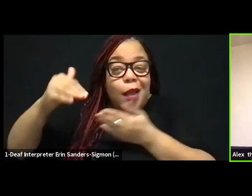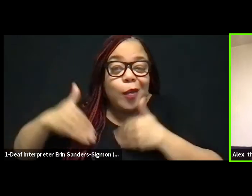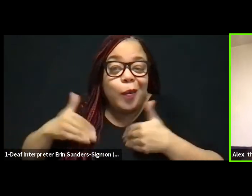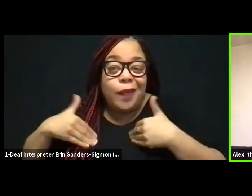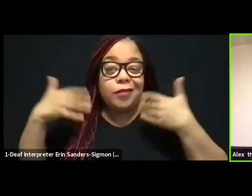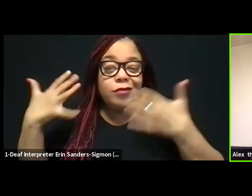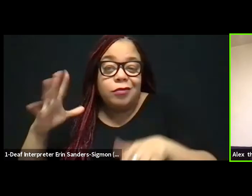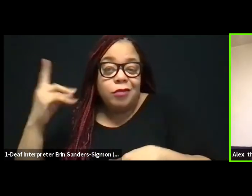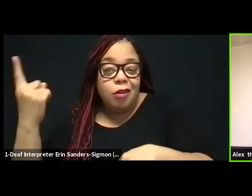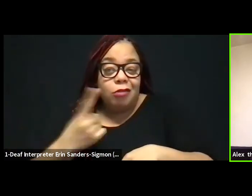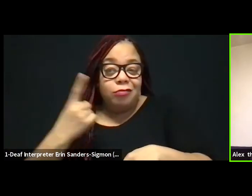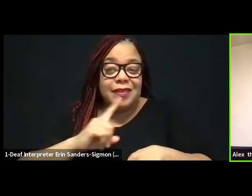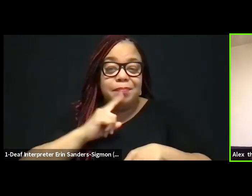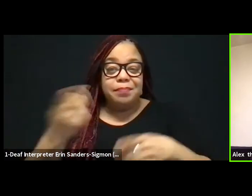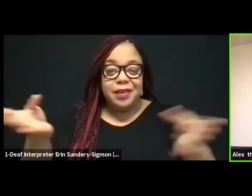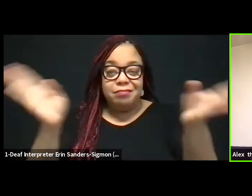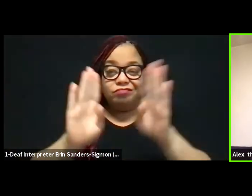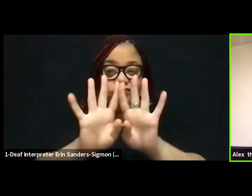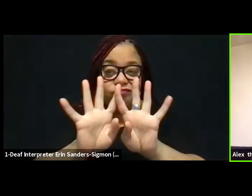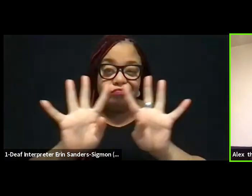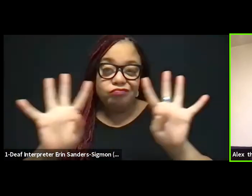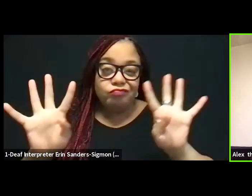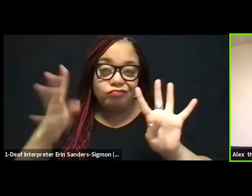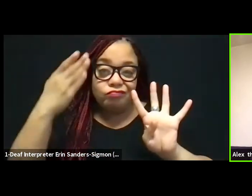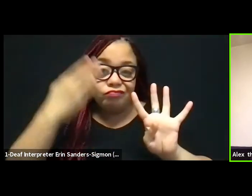I think it's because of, you know, white supremacy